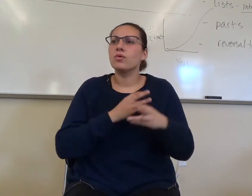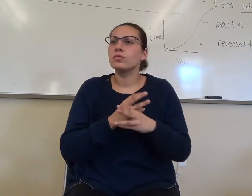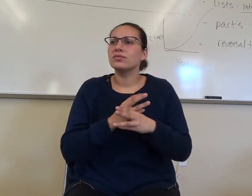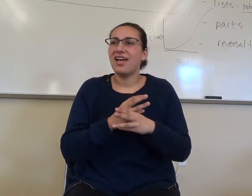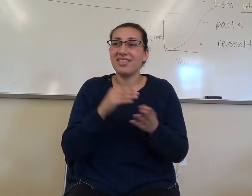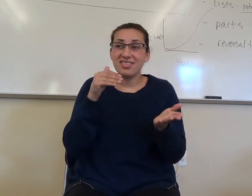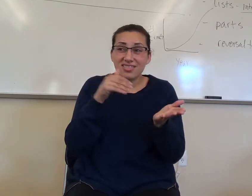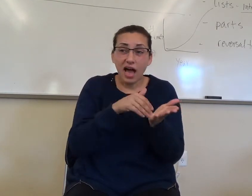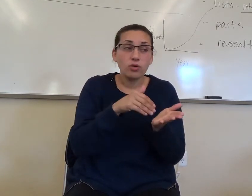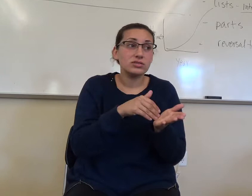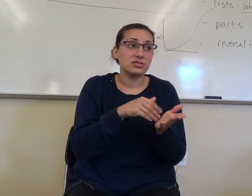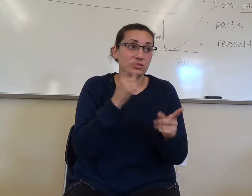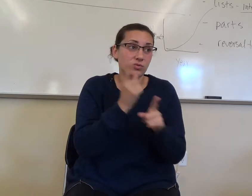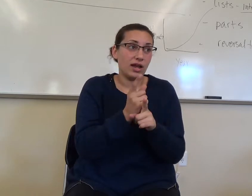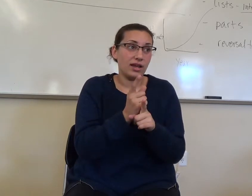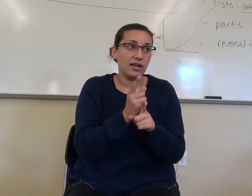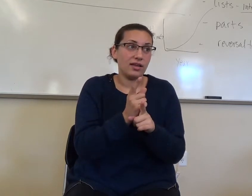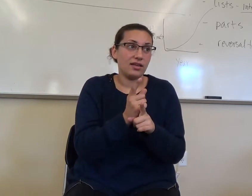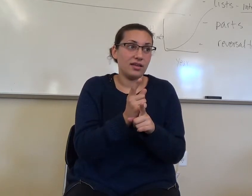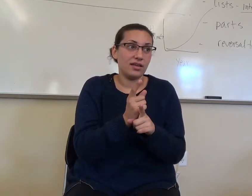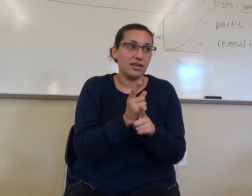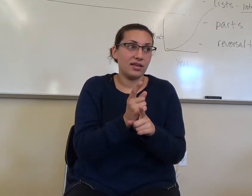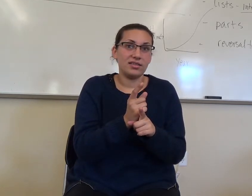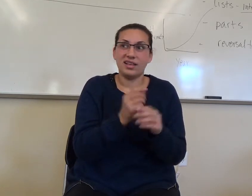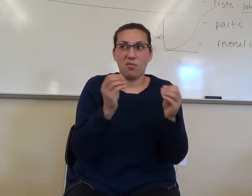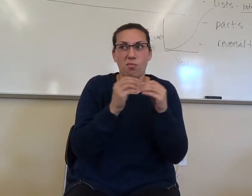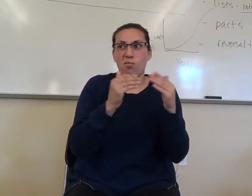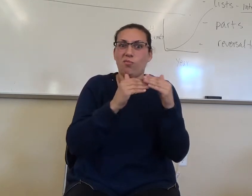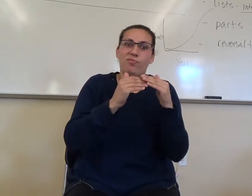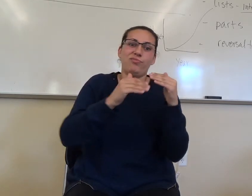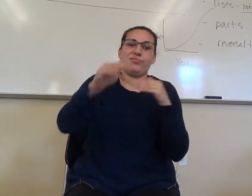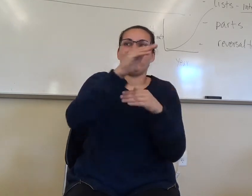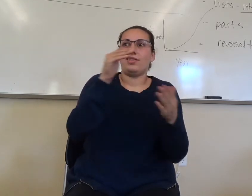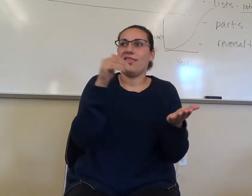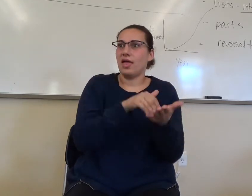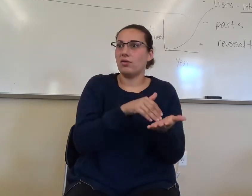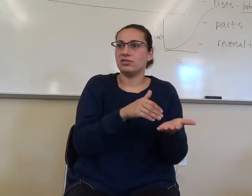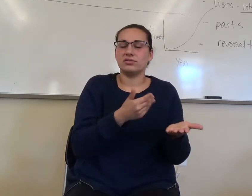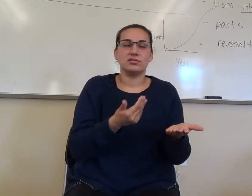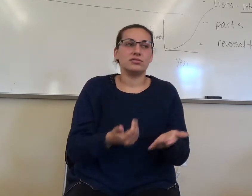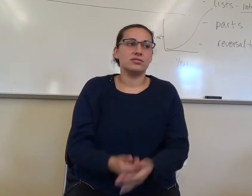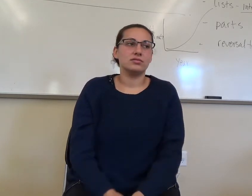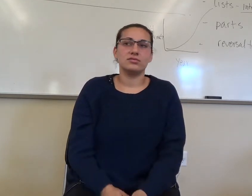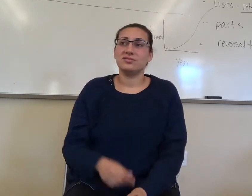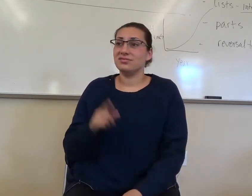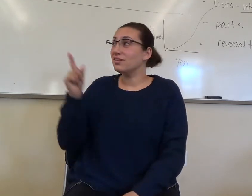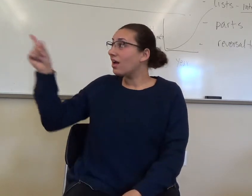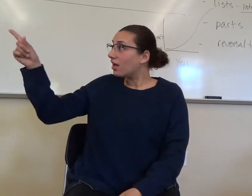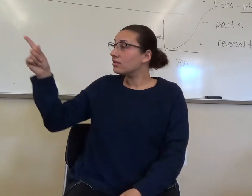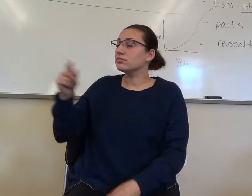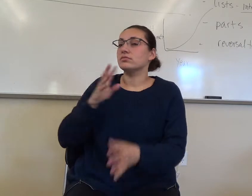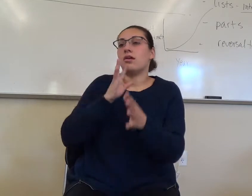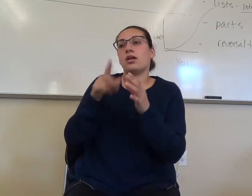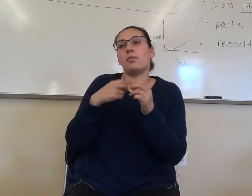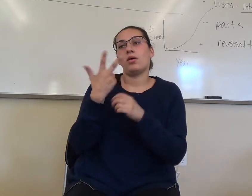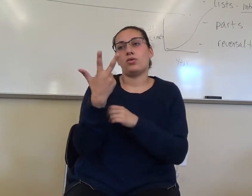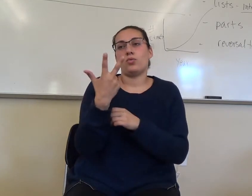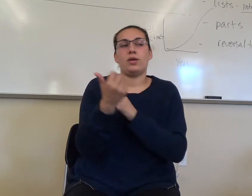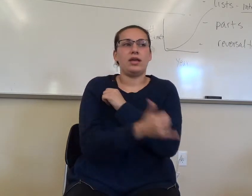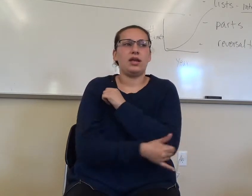Thousands, right? So this is only really talking about 3 countries. Where are those